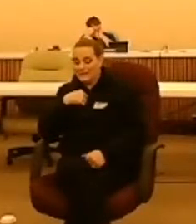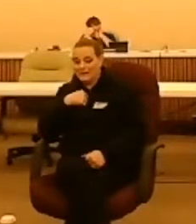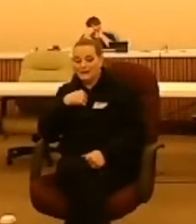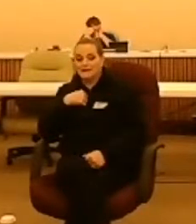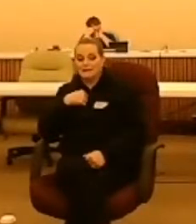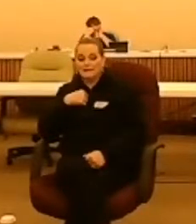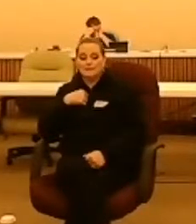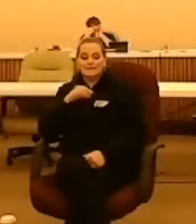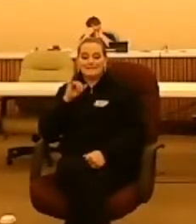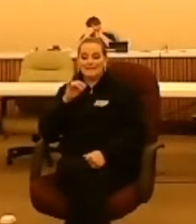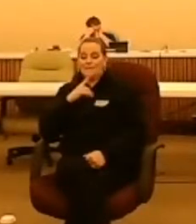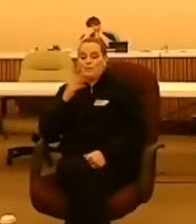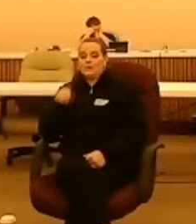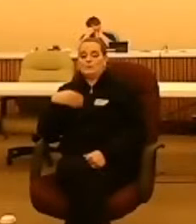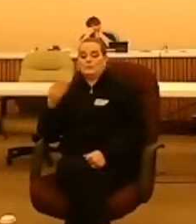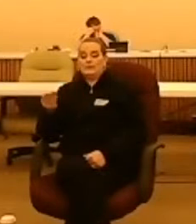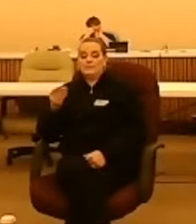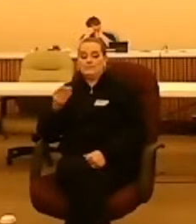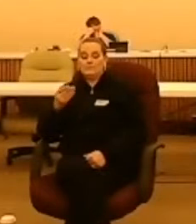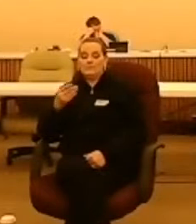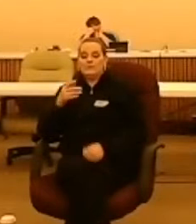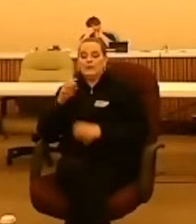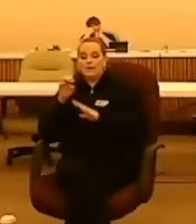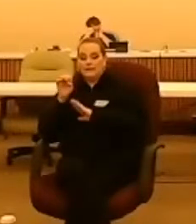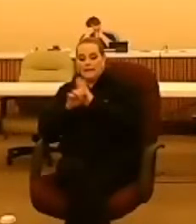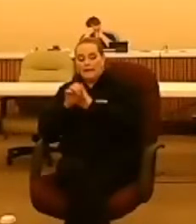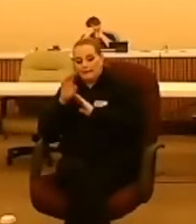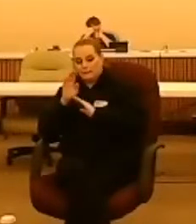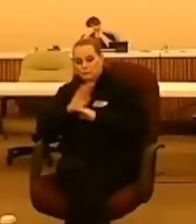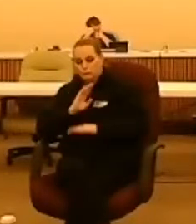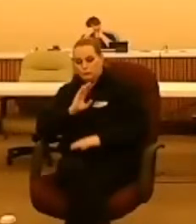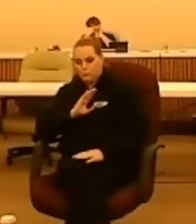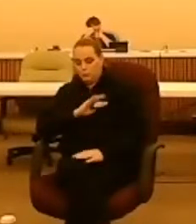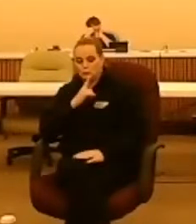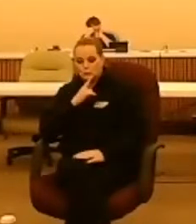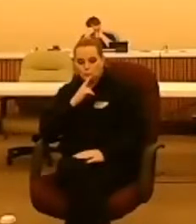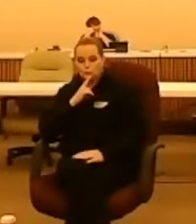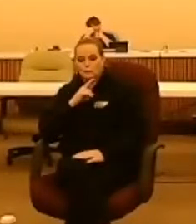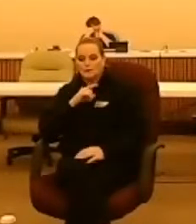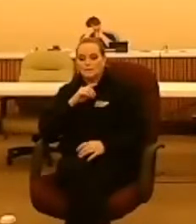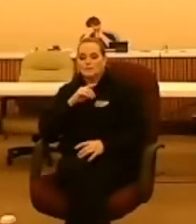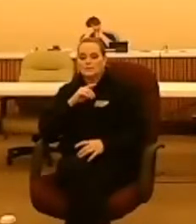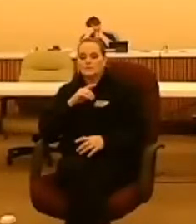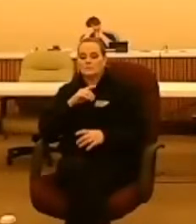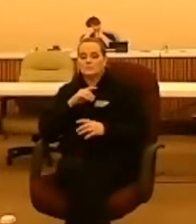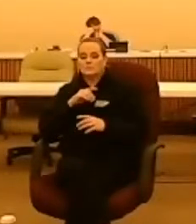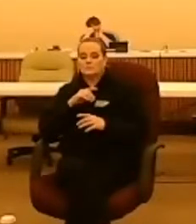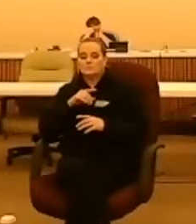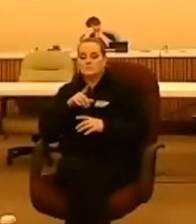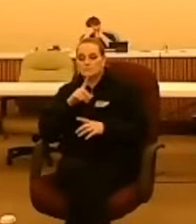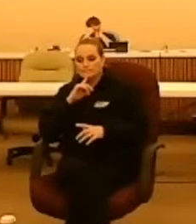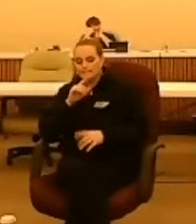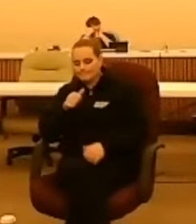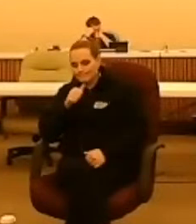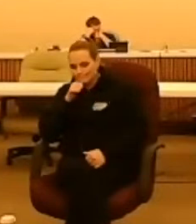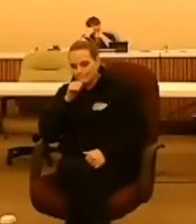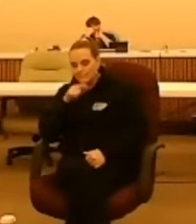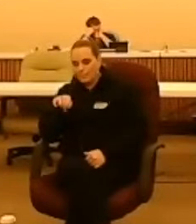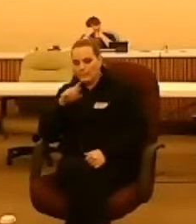is whether we want to give the ethics board the power to disclose their opinion directly